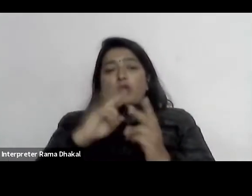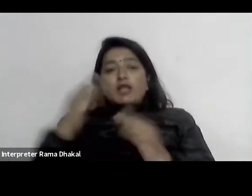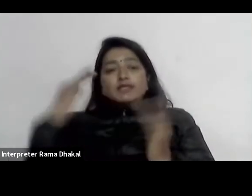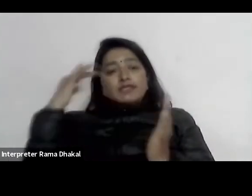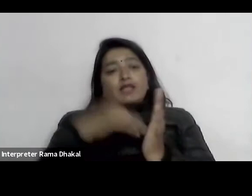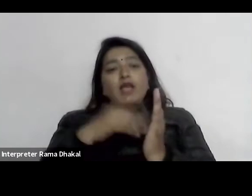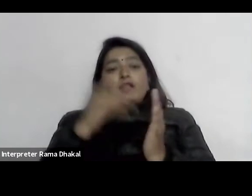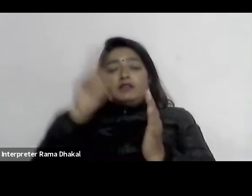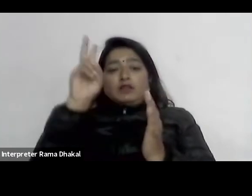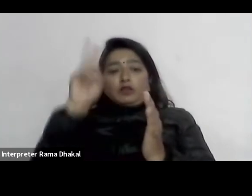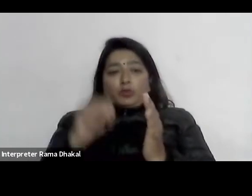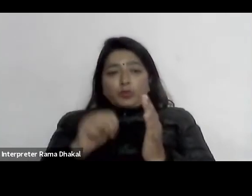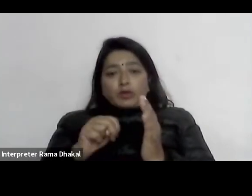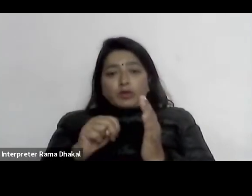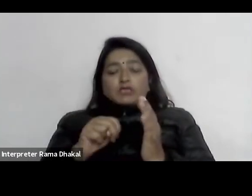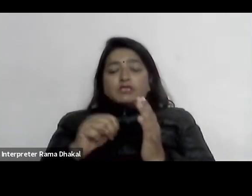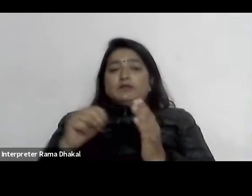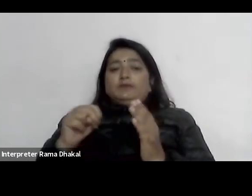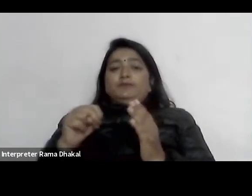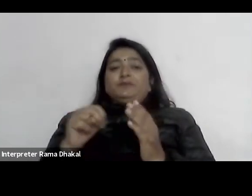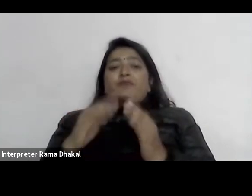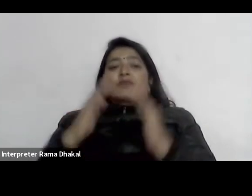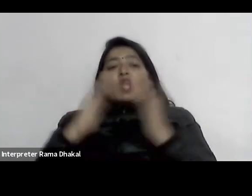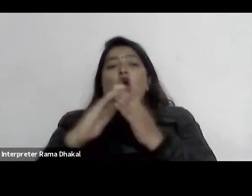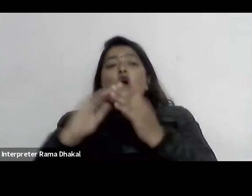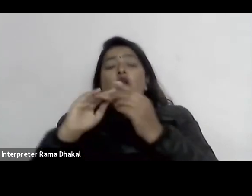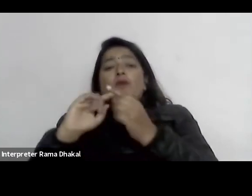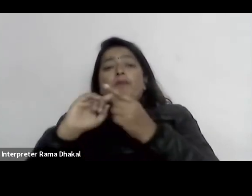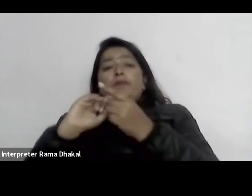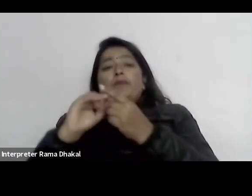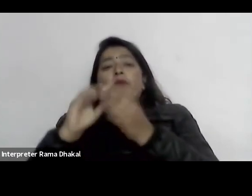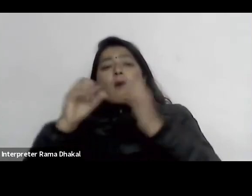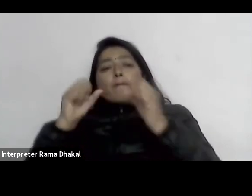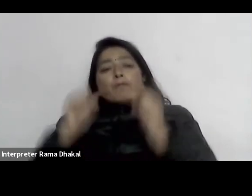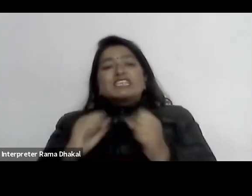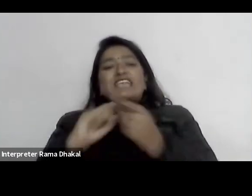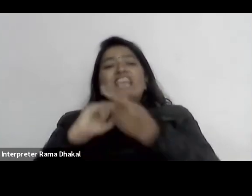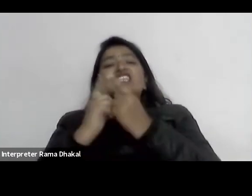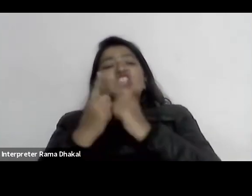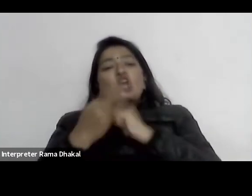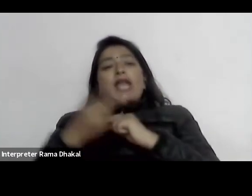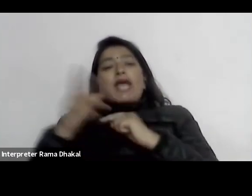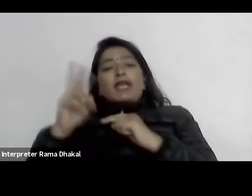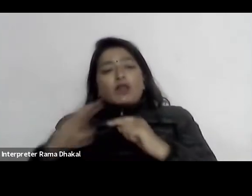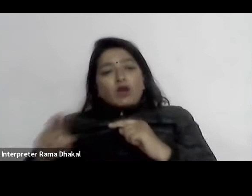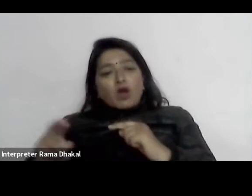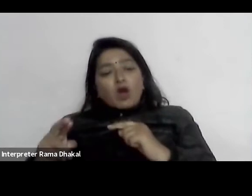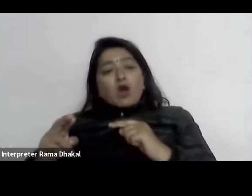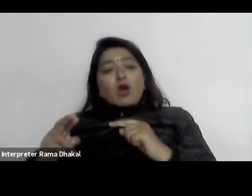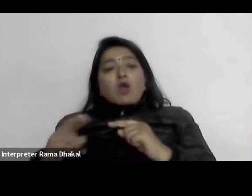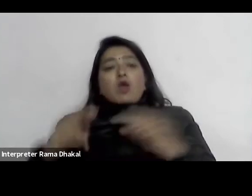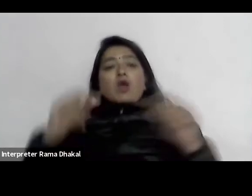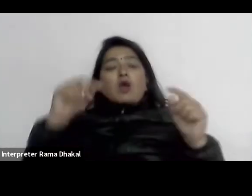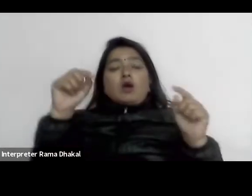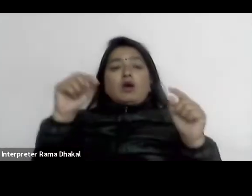migration and trafficking just seem to collapse into each other in this